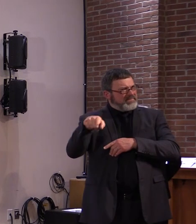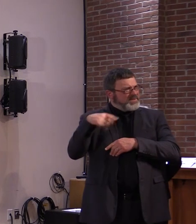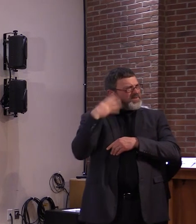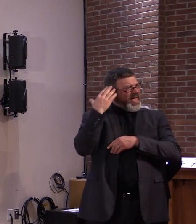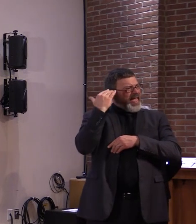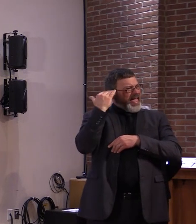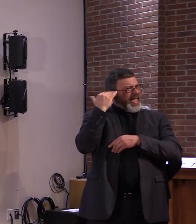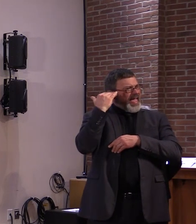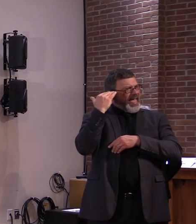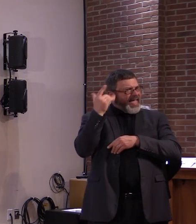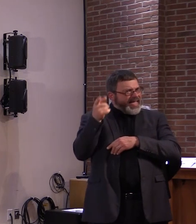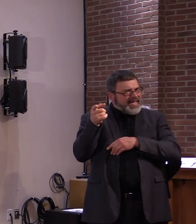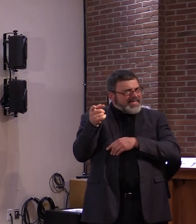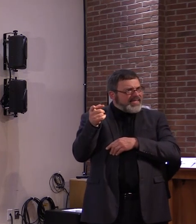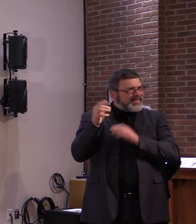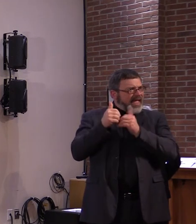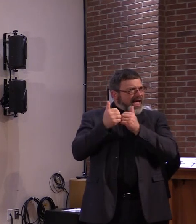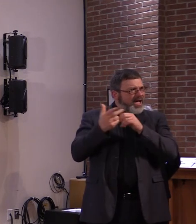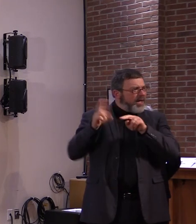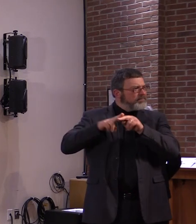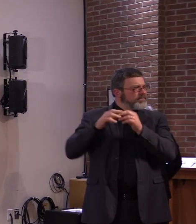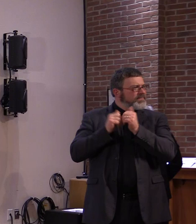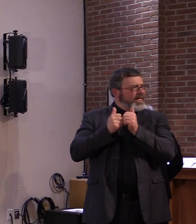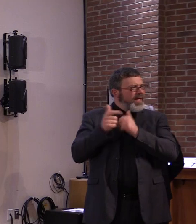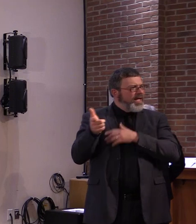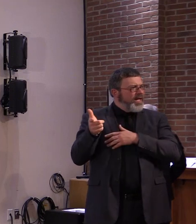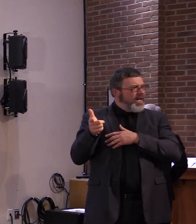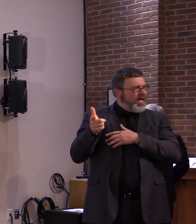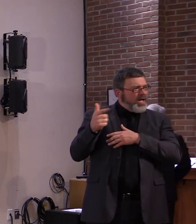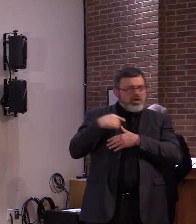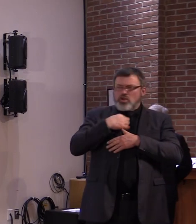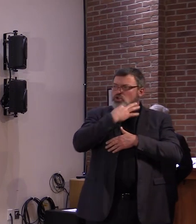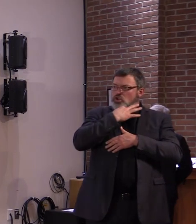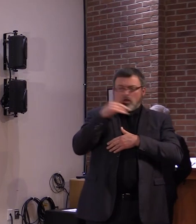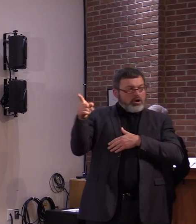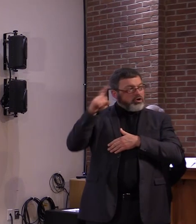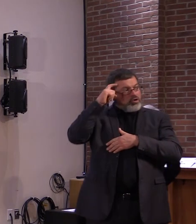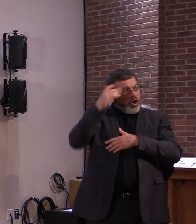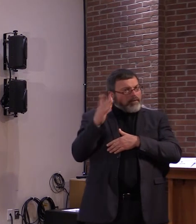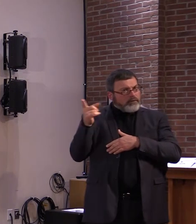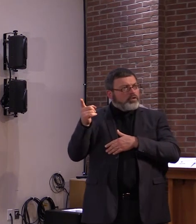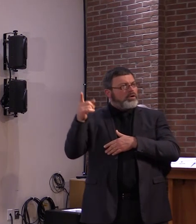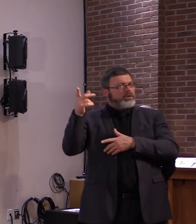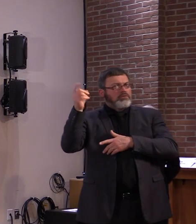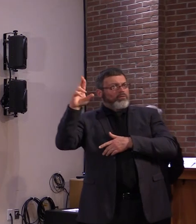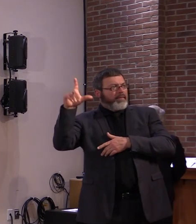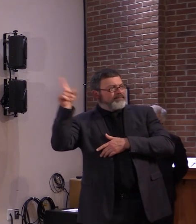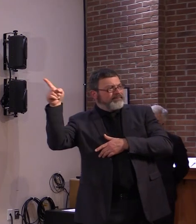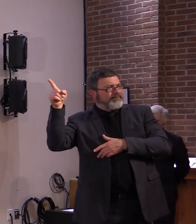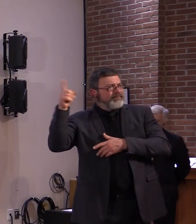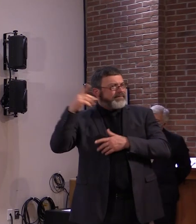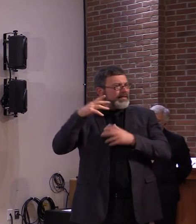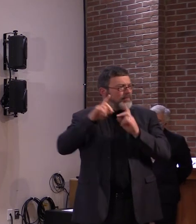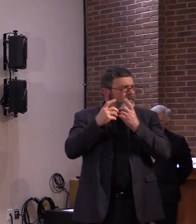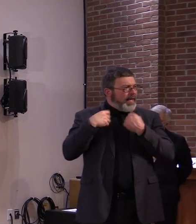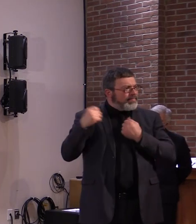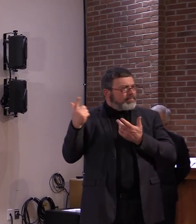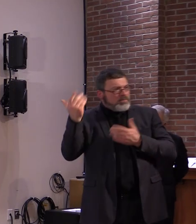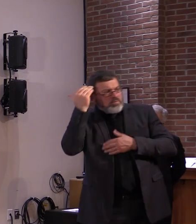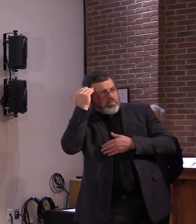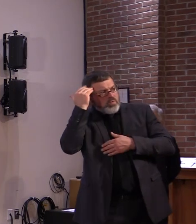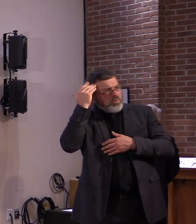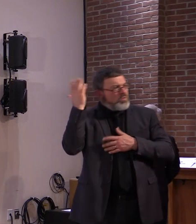And either way, Governor Scott or Dr. Levine, has New Hampshire's governor discussed some of